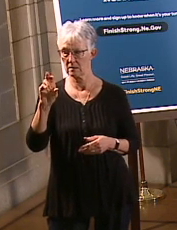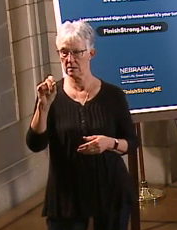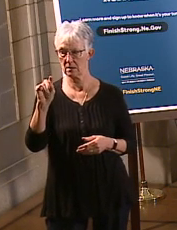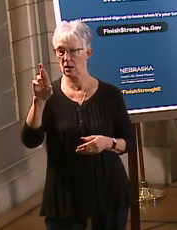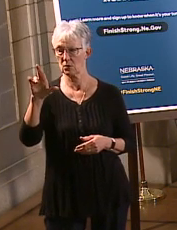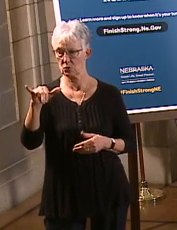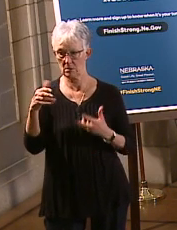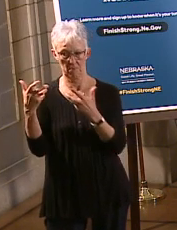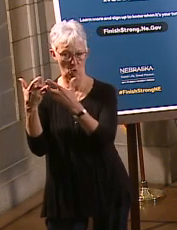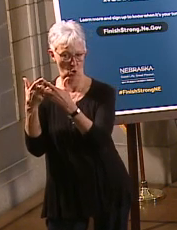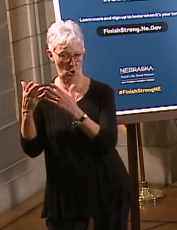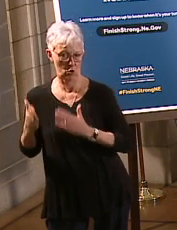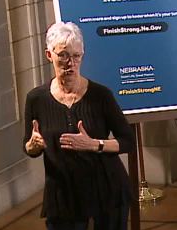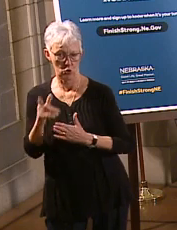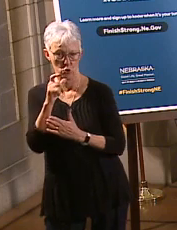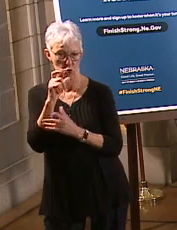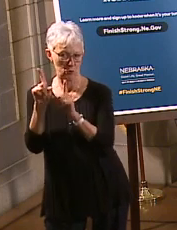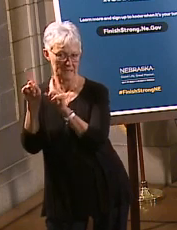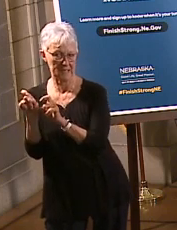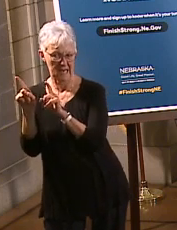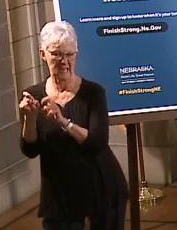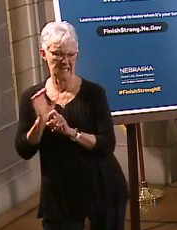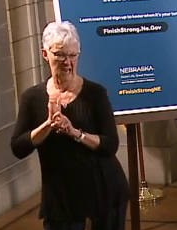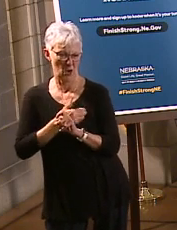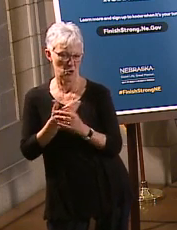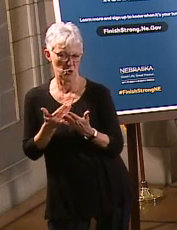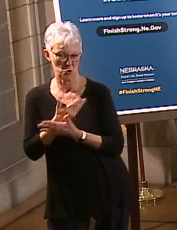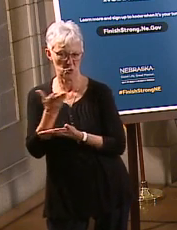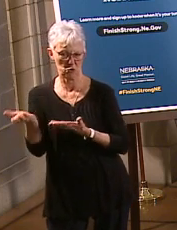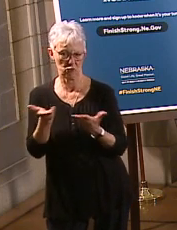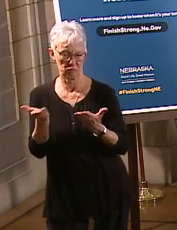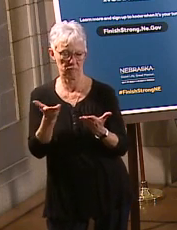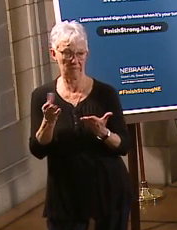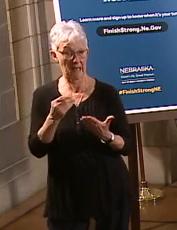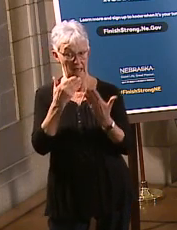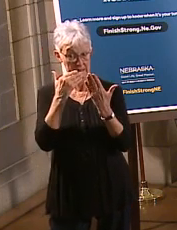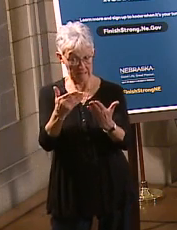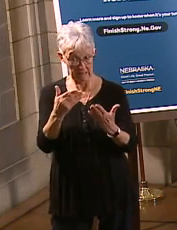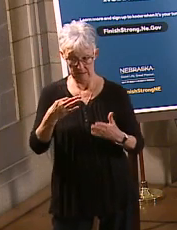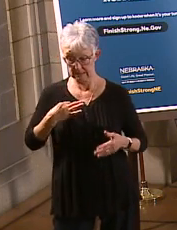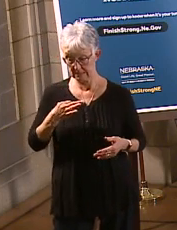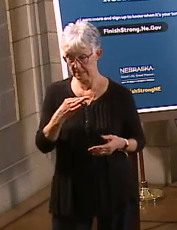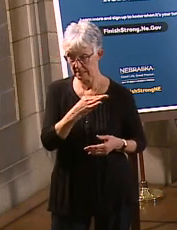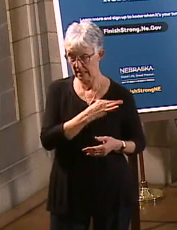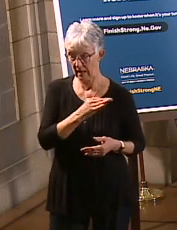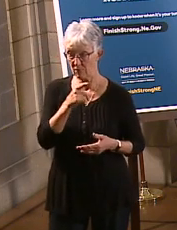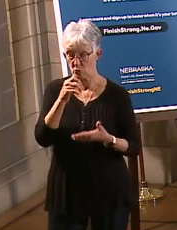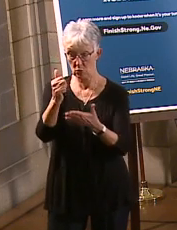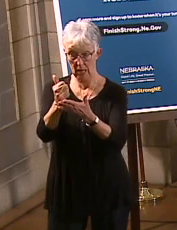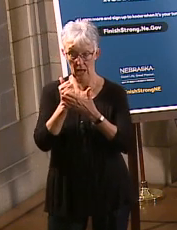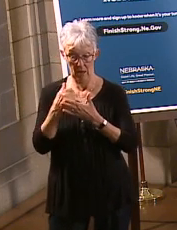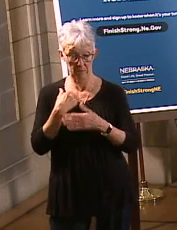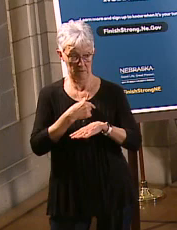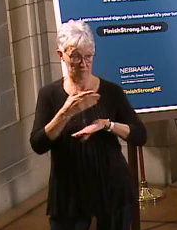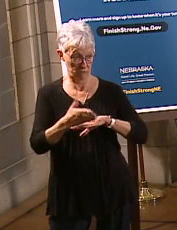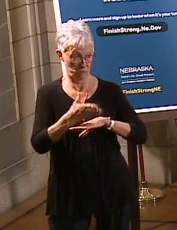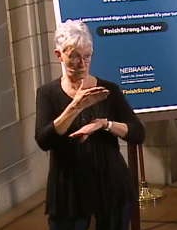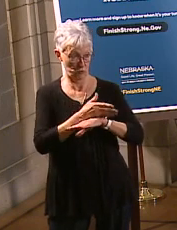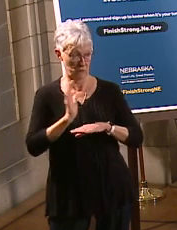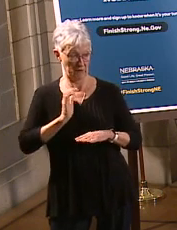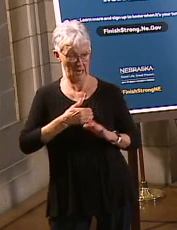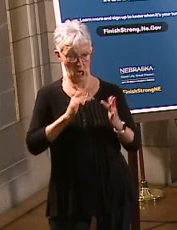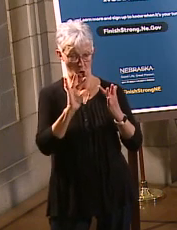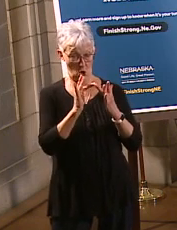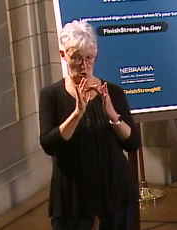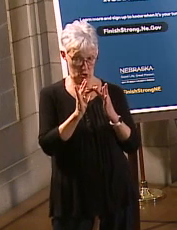pilot these new services. I would also like to thank my staff who works hard to continue to develop innovative services for the people of Nebraska, and for the partnership